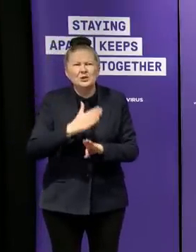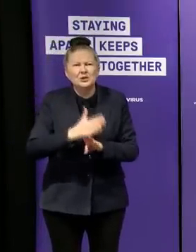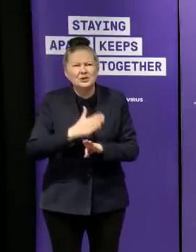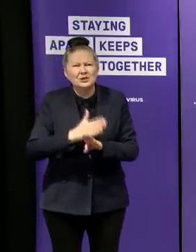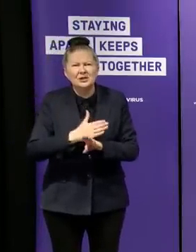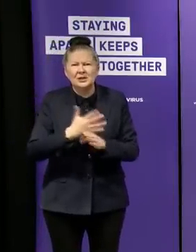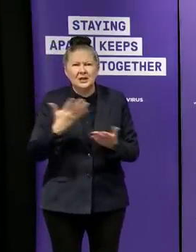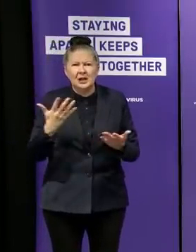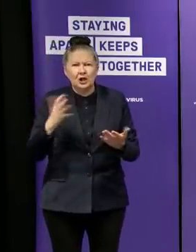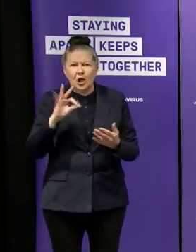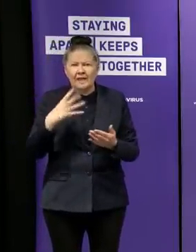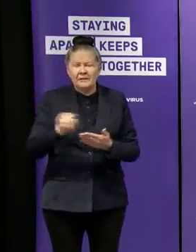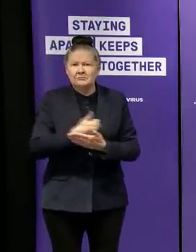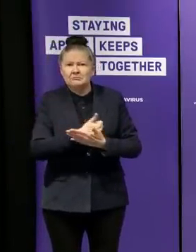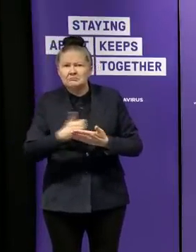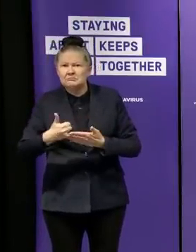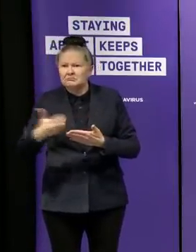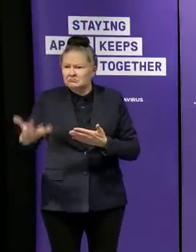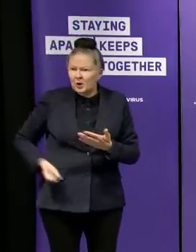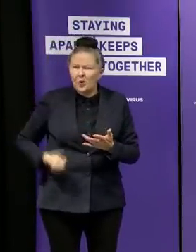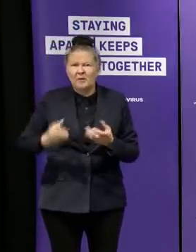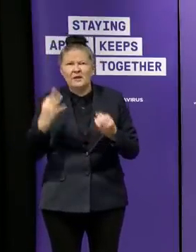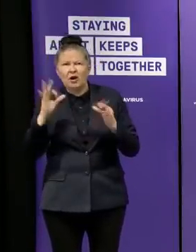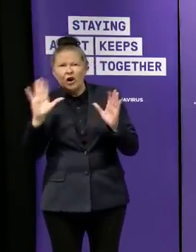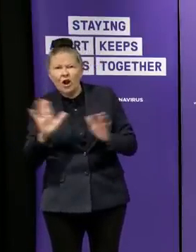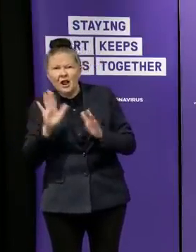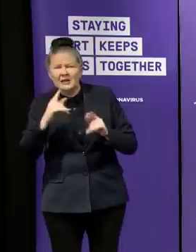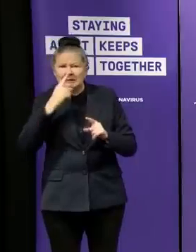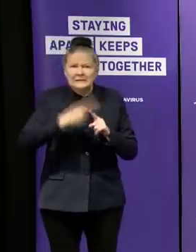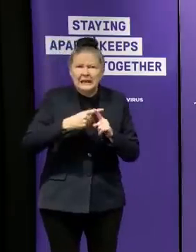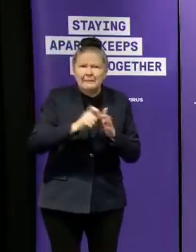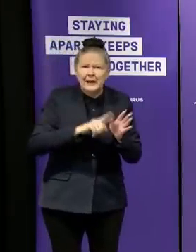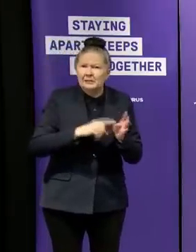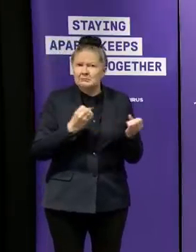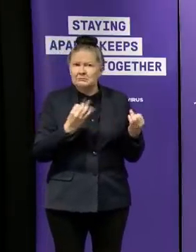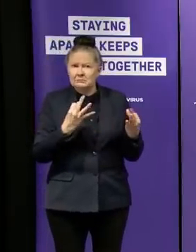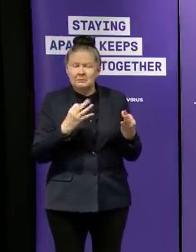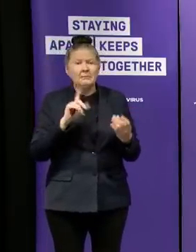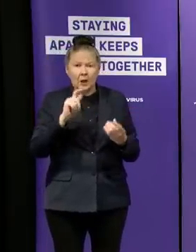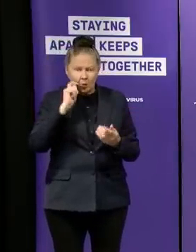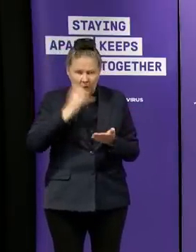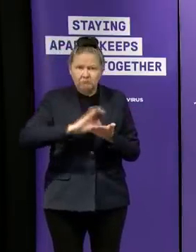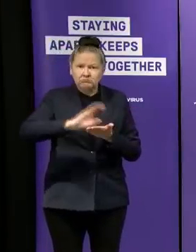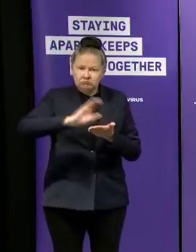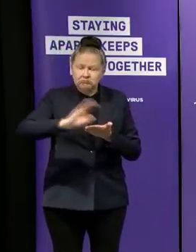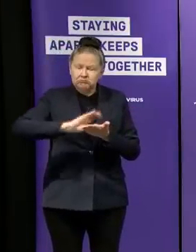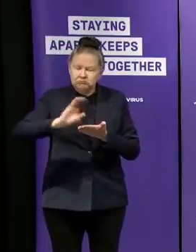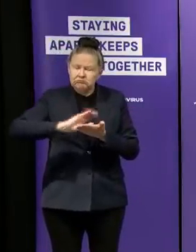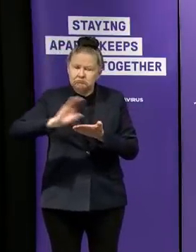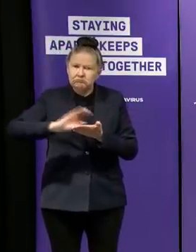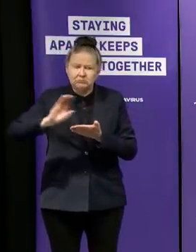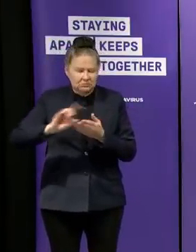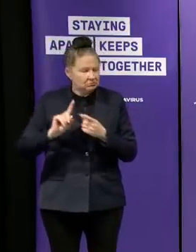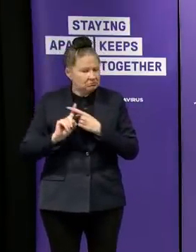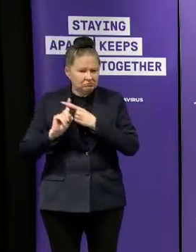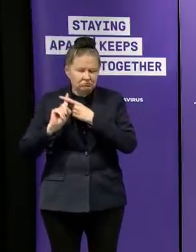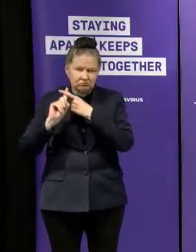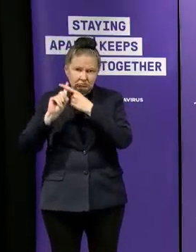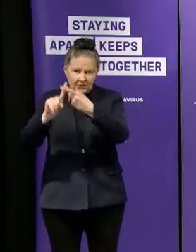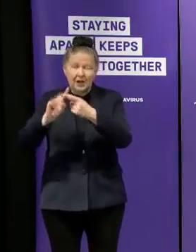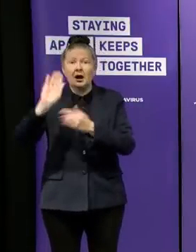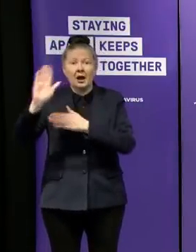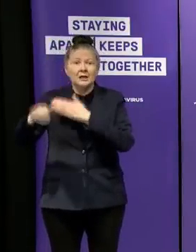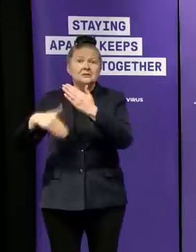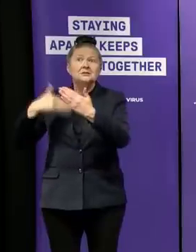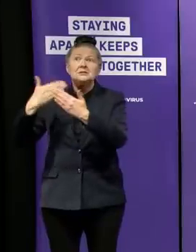but it's there, and those payments will remain. People will remain eligible for those until we finish up with the ultimate fix